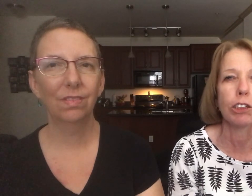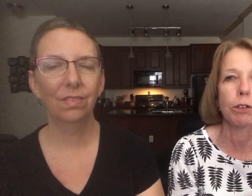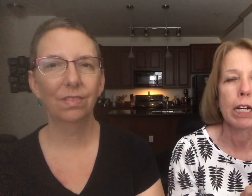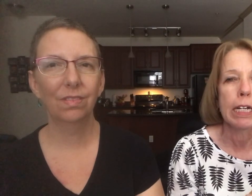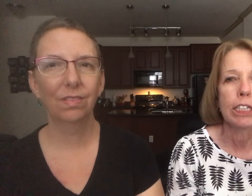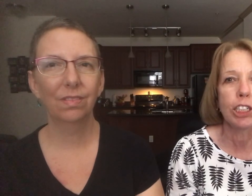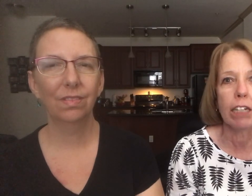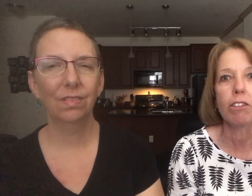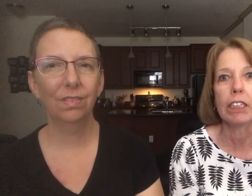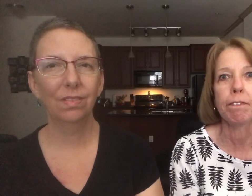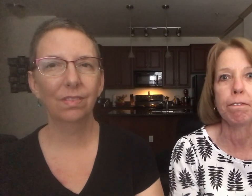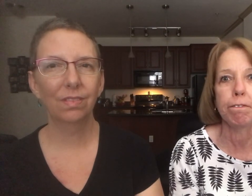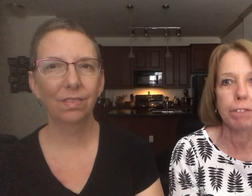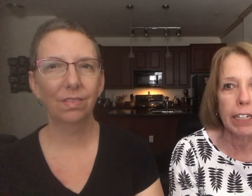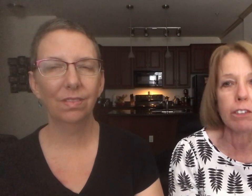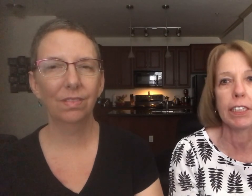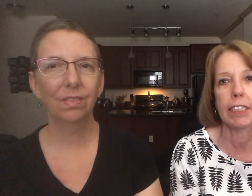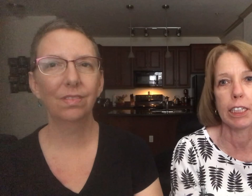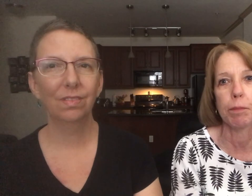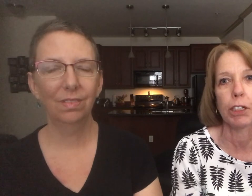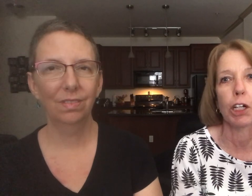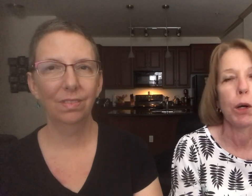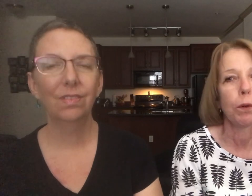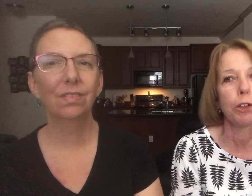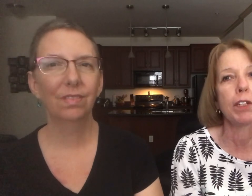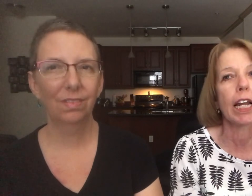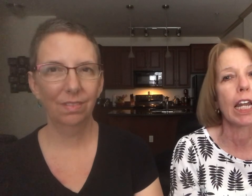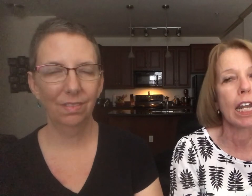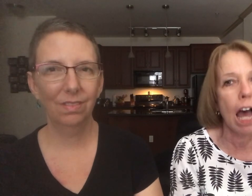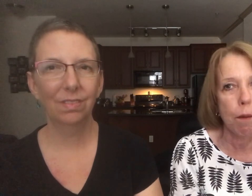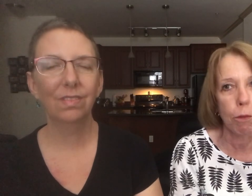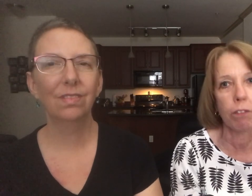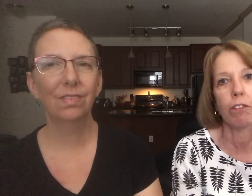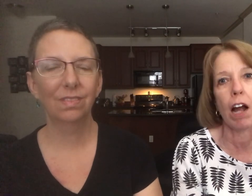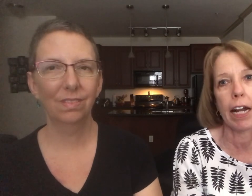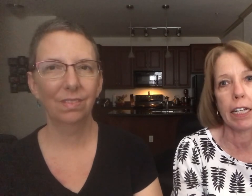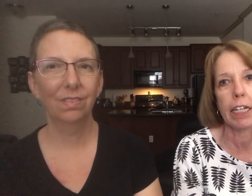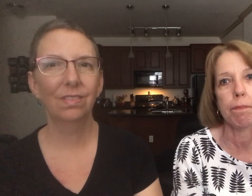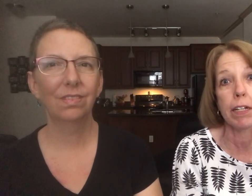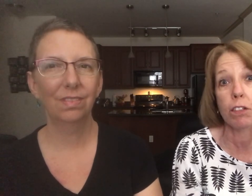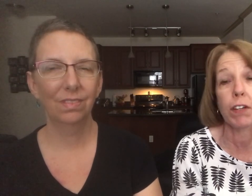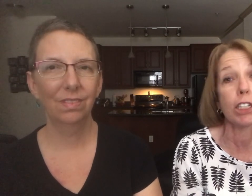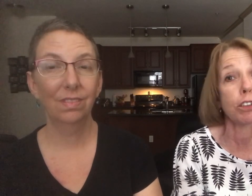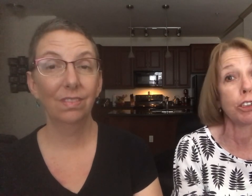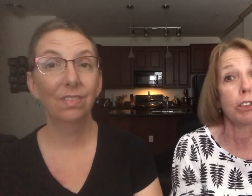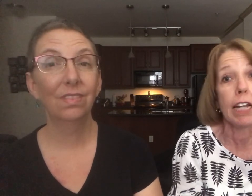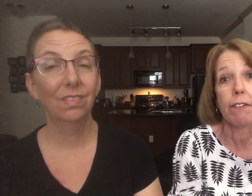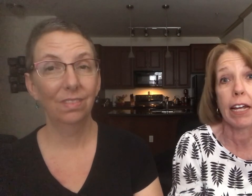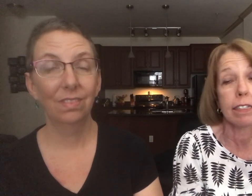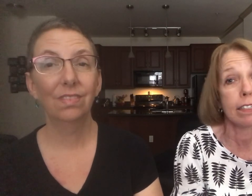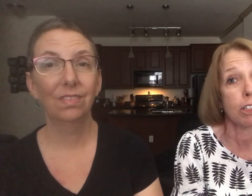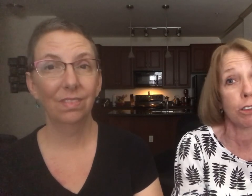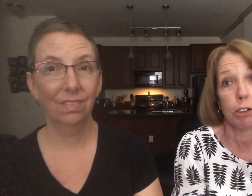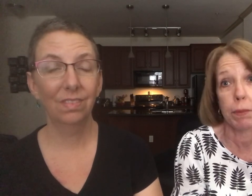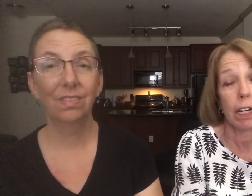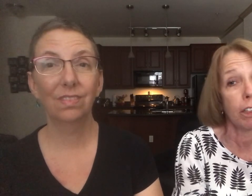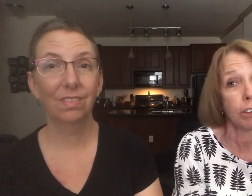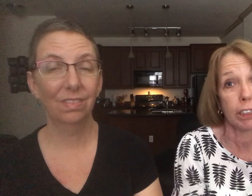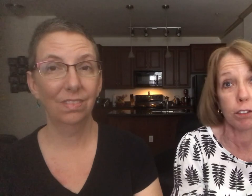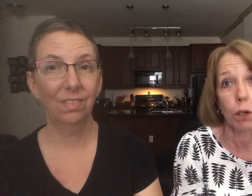are generally very similar, where you get a lot more variety in Pennsylvania, because you can have houses that could be 100 years